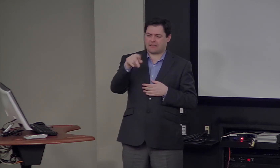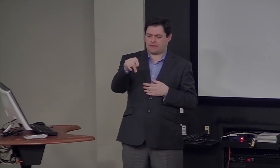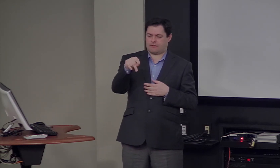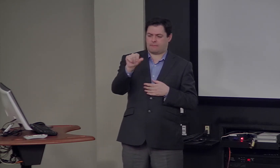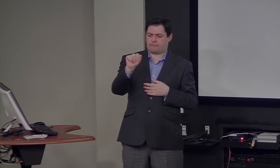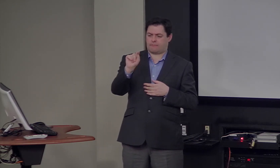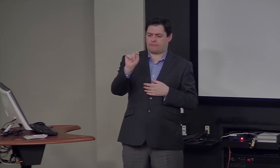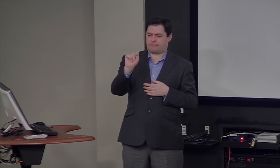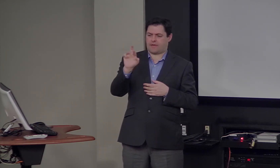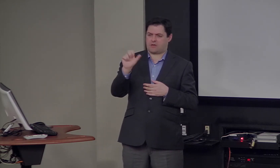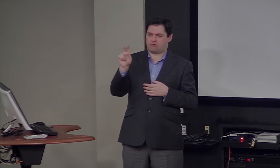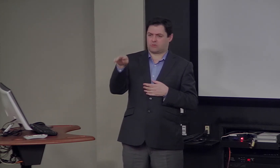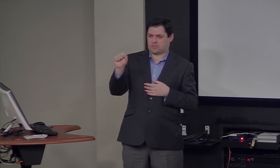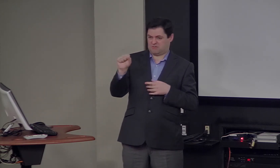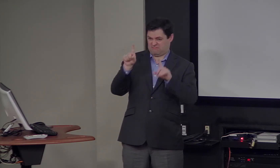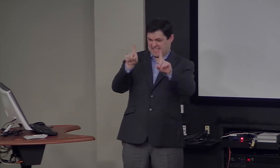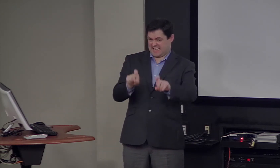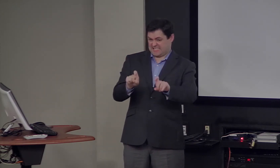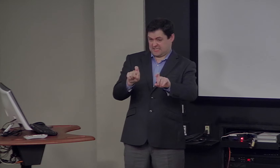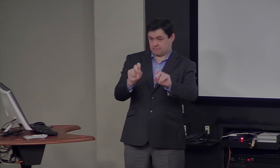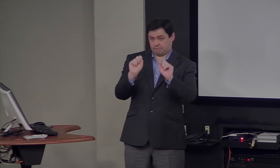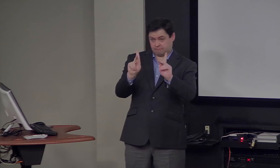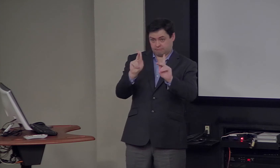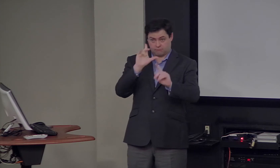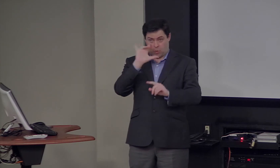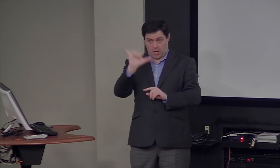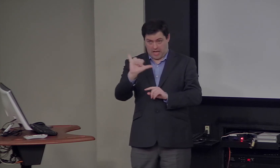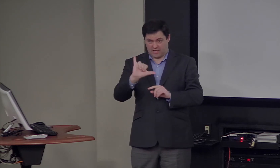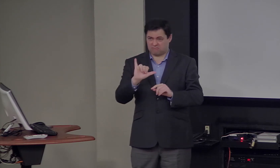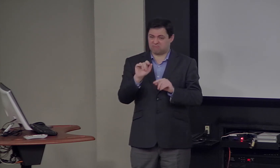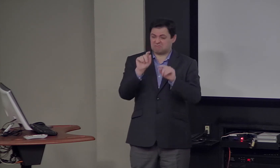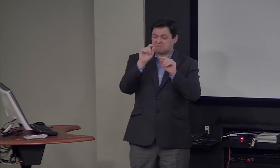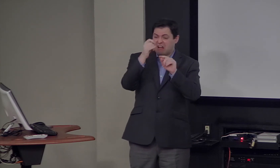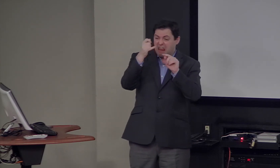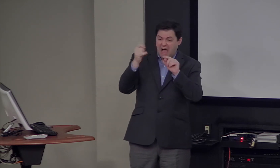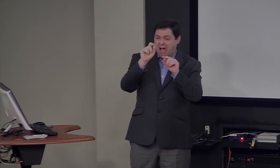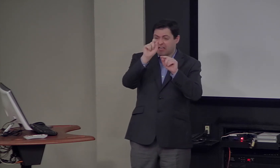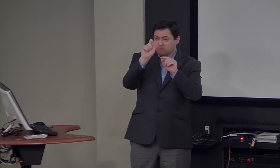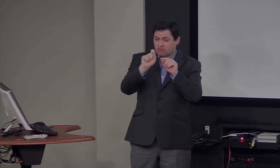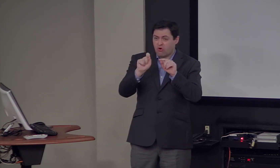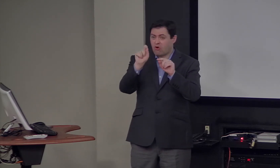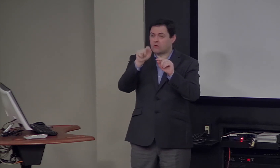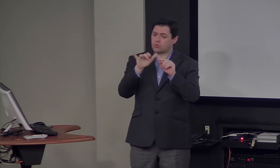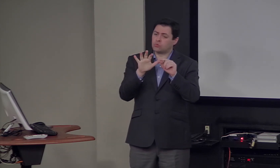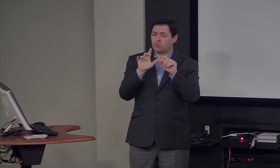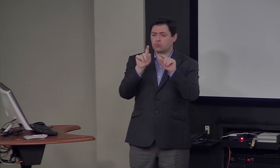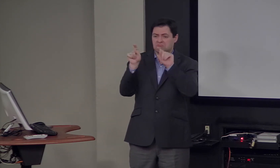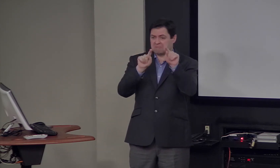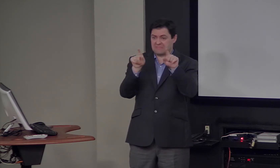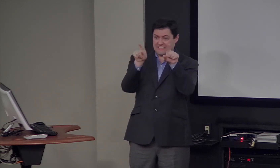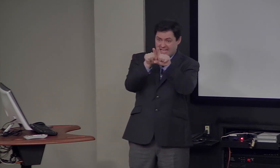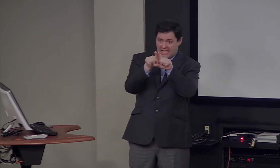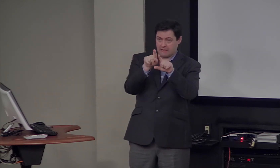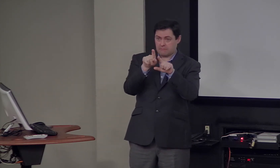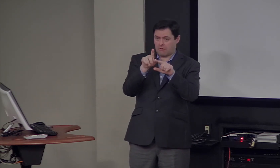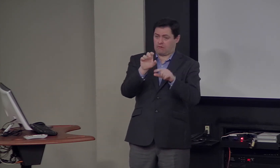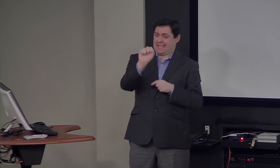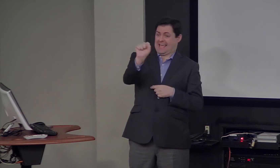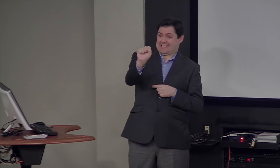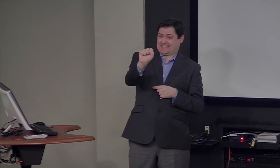On the next slide, you're actually going to see the patterns test, just to give you an idea of what the subjects had to do. They had to identify whether